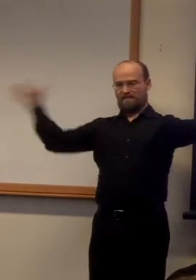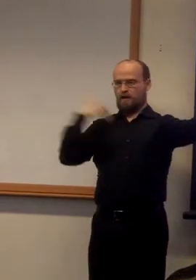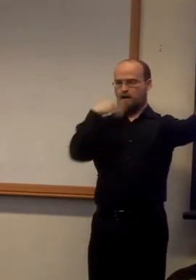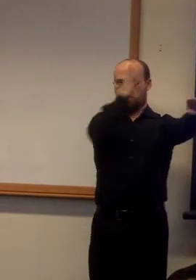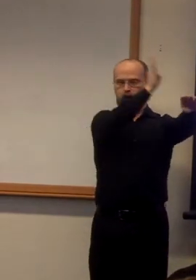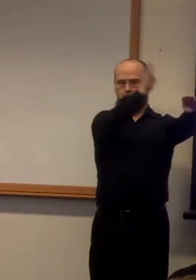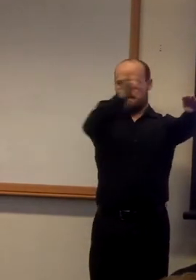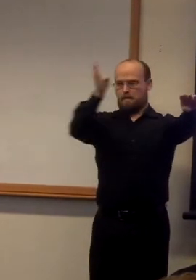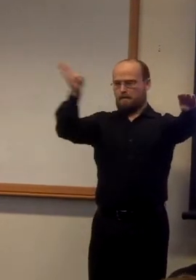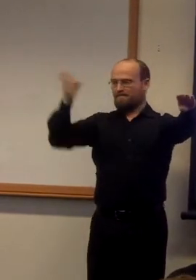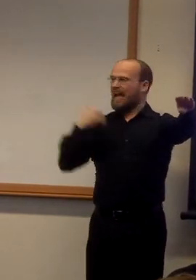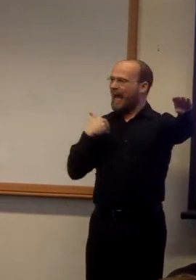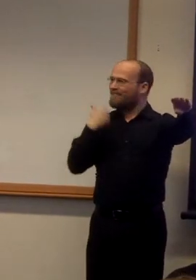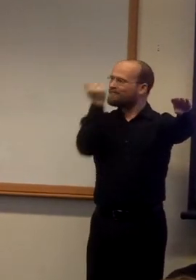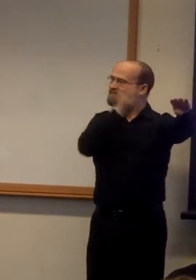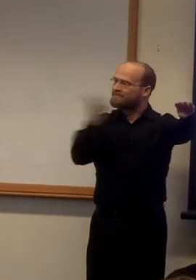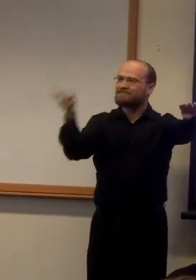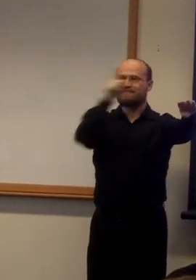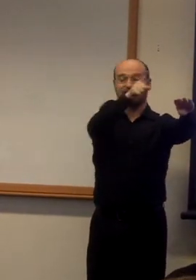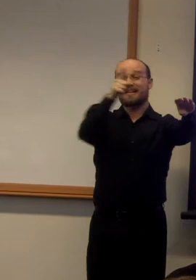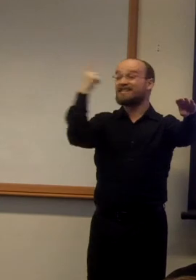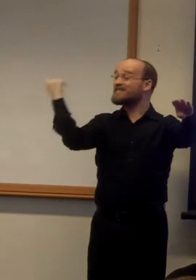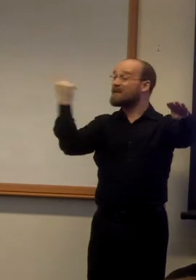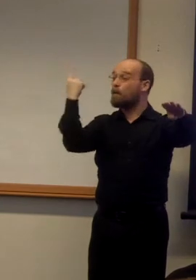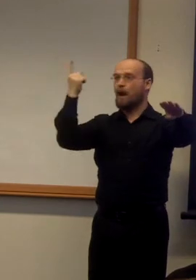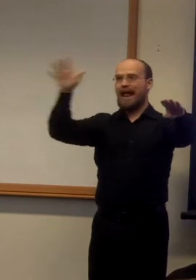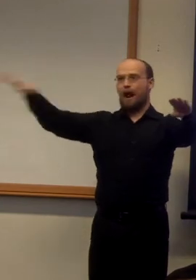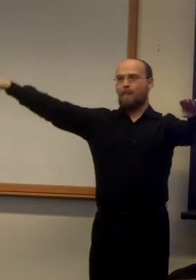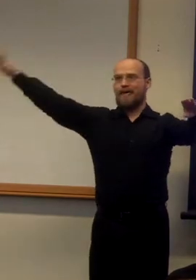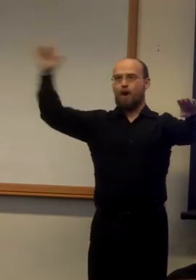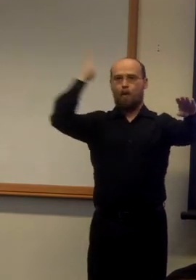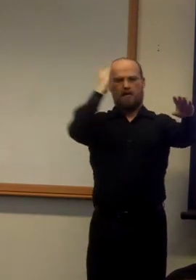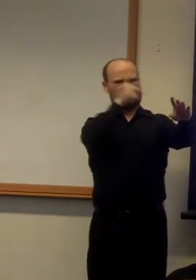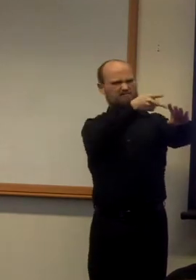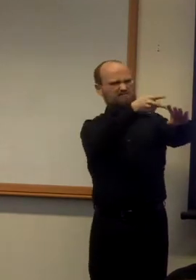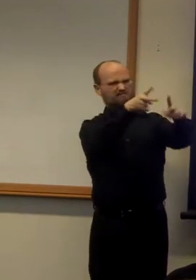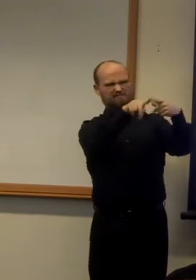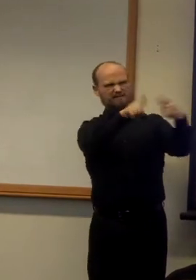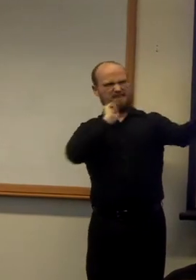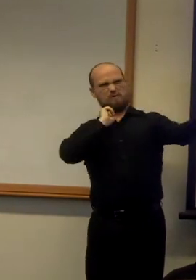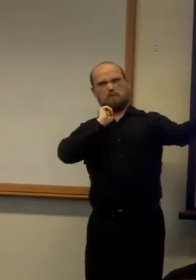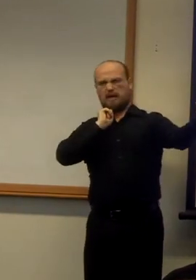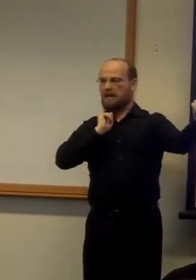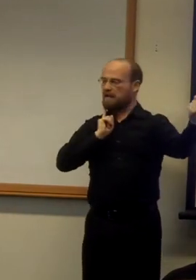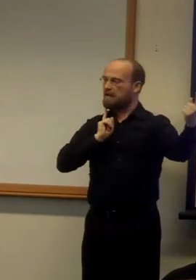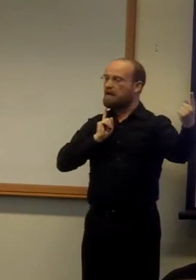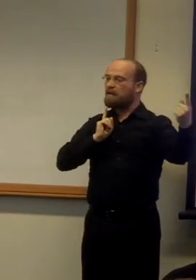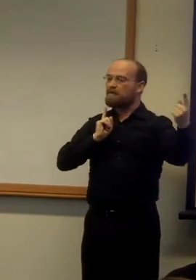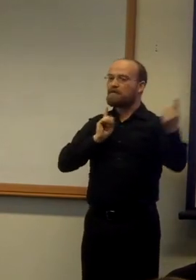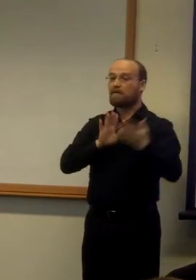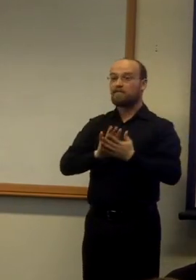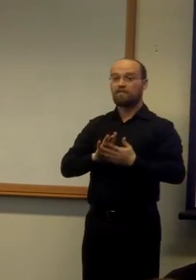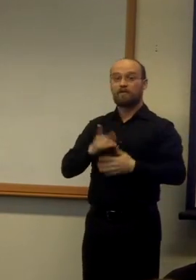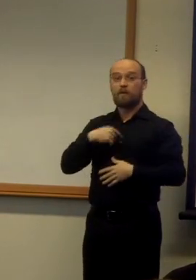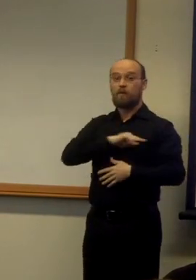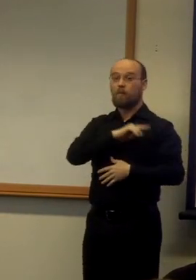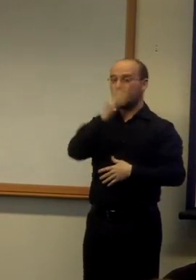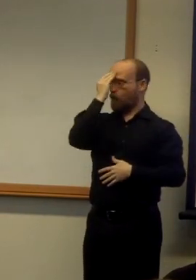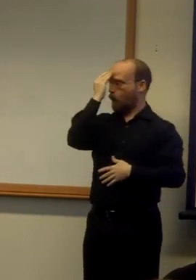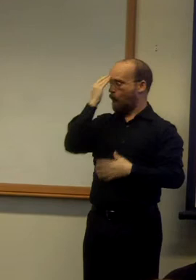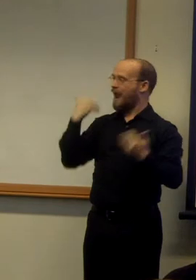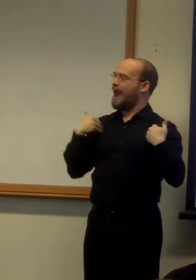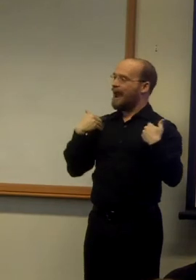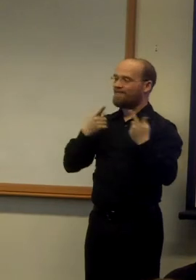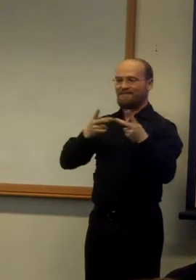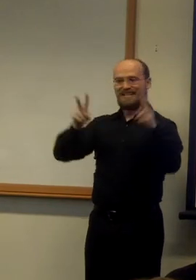with. In fact, every book in the library, there's somebody who won't agree with. We know that we have issues that we don't agree with, but we